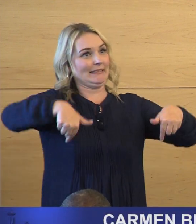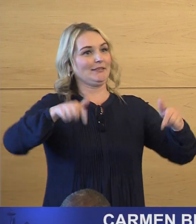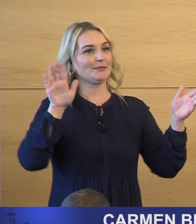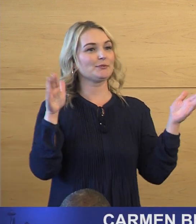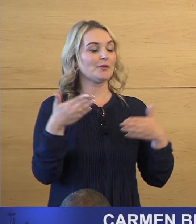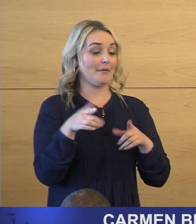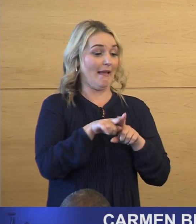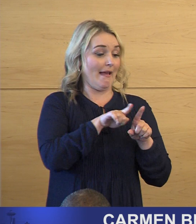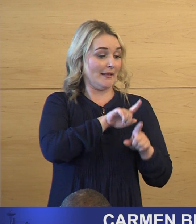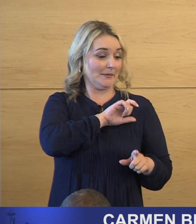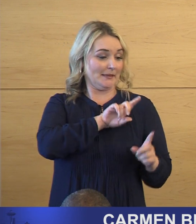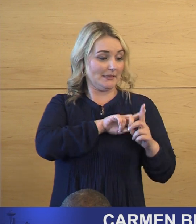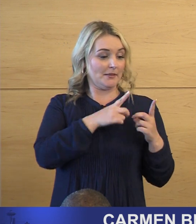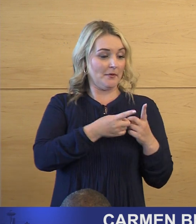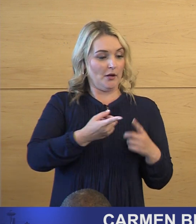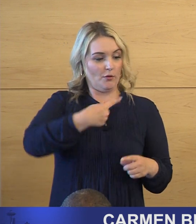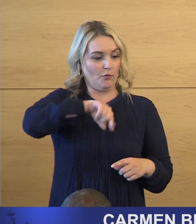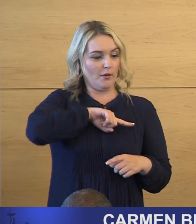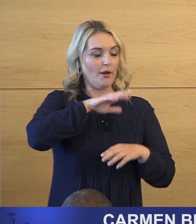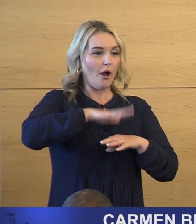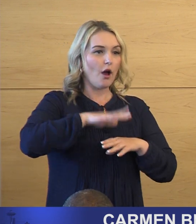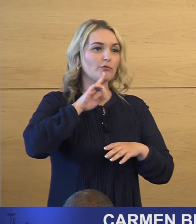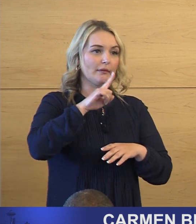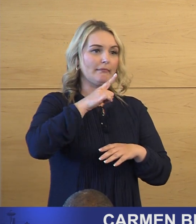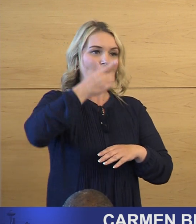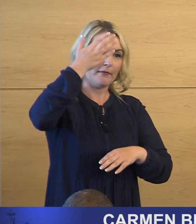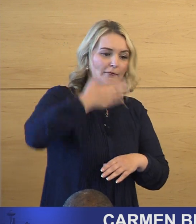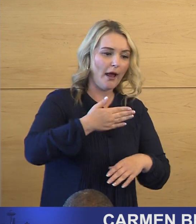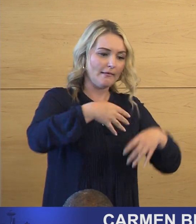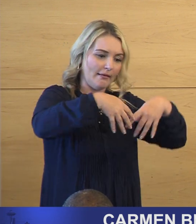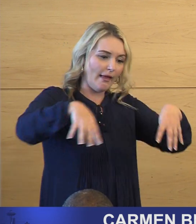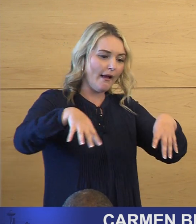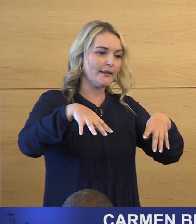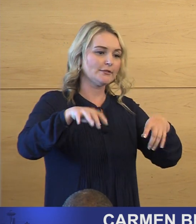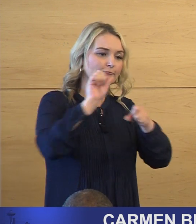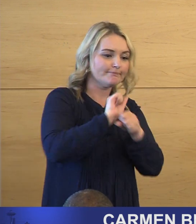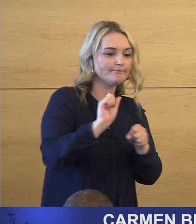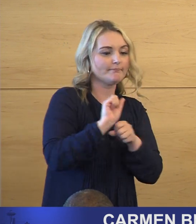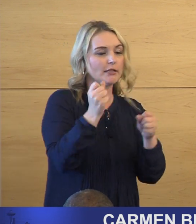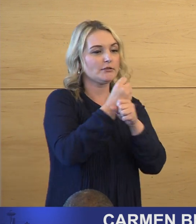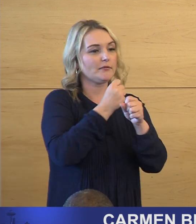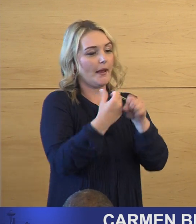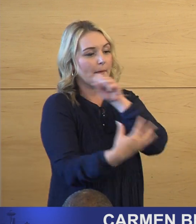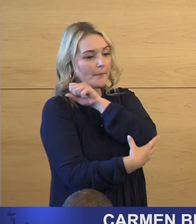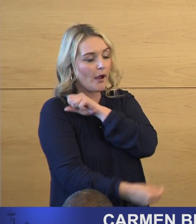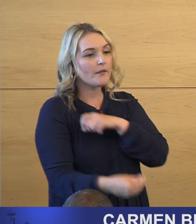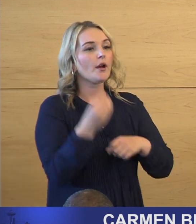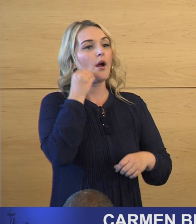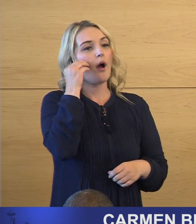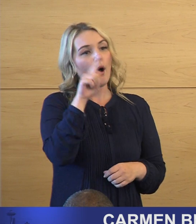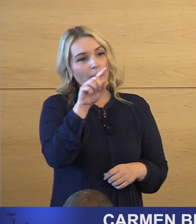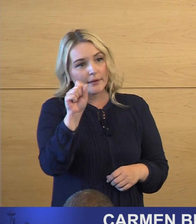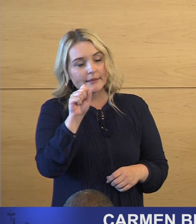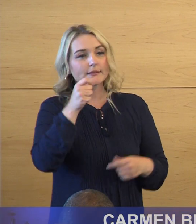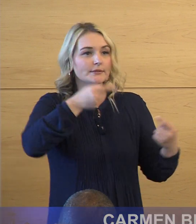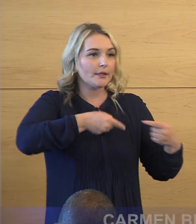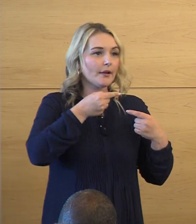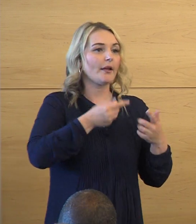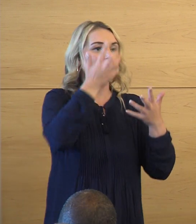police department, we are on the front lines of poverty, mental health crisis, homelessness, and the tragedy